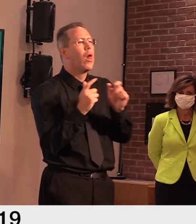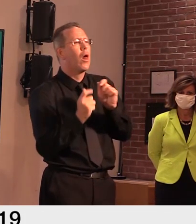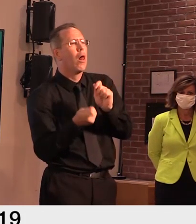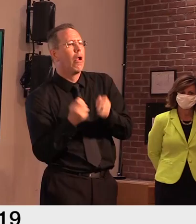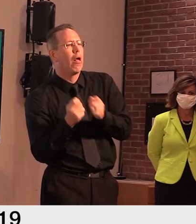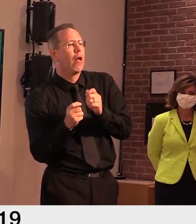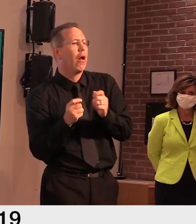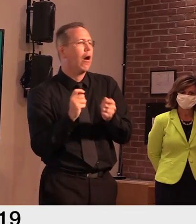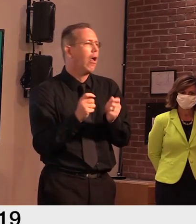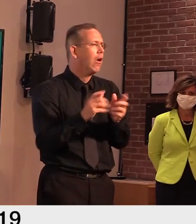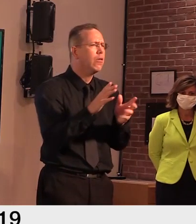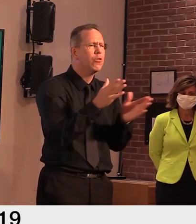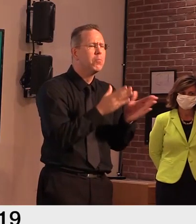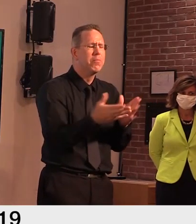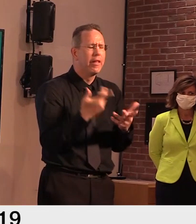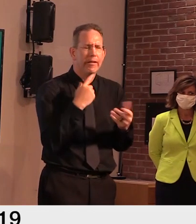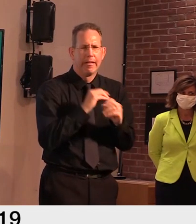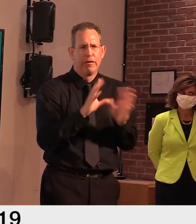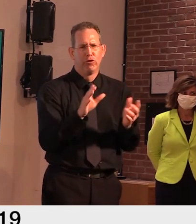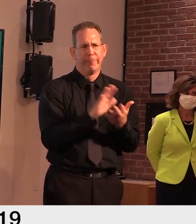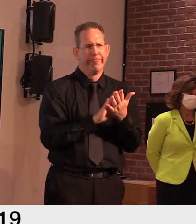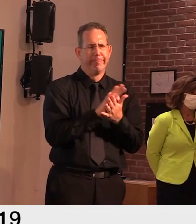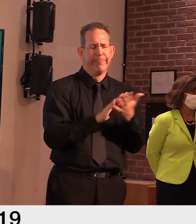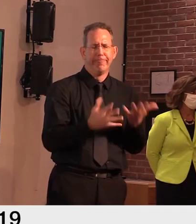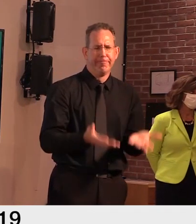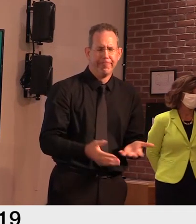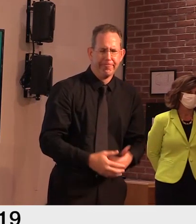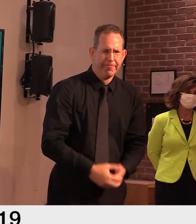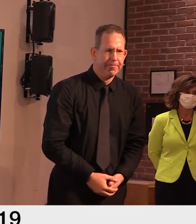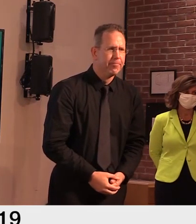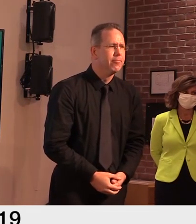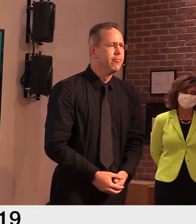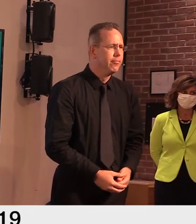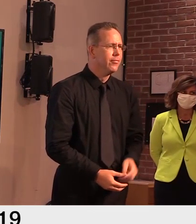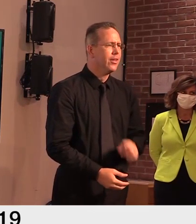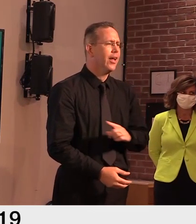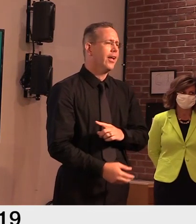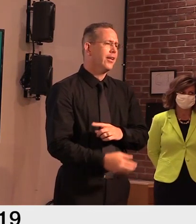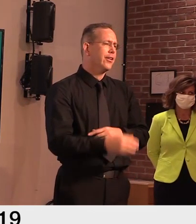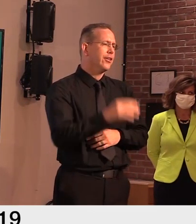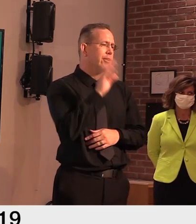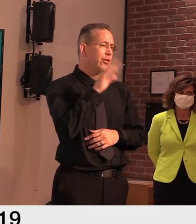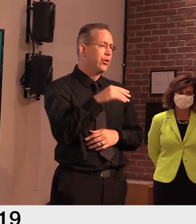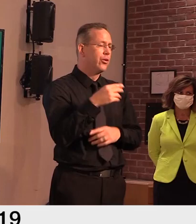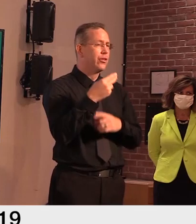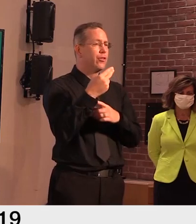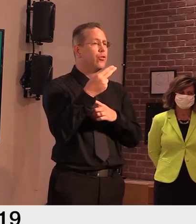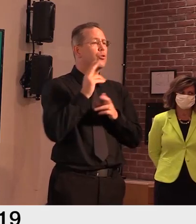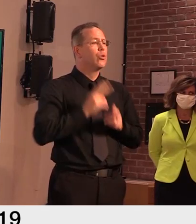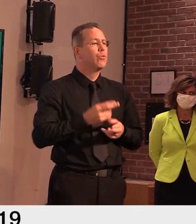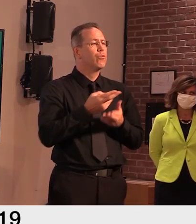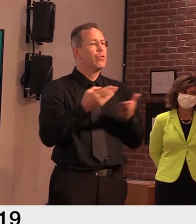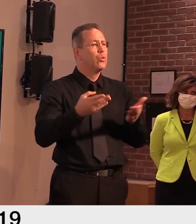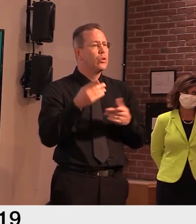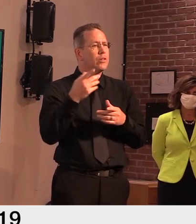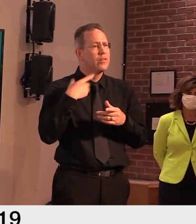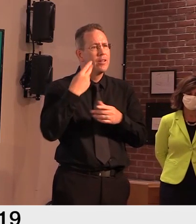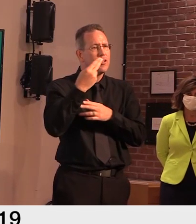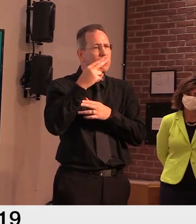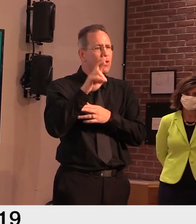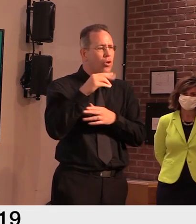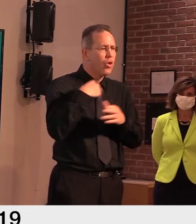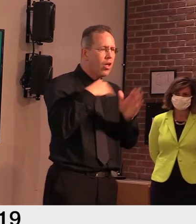or a 100-watt bulb or a floodlight. What level are you looking for?